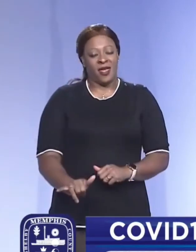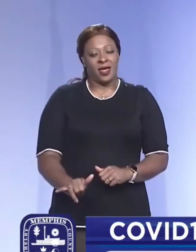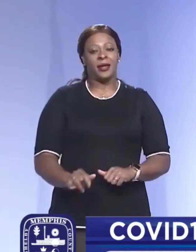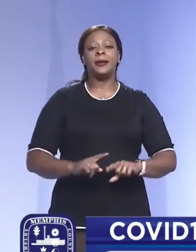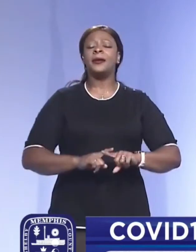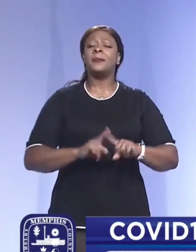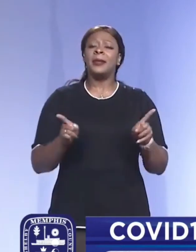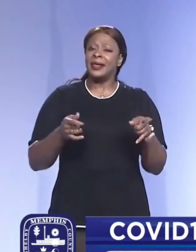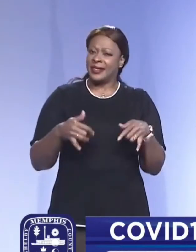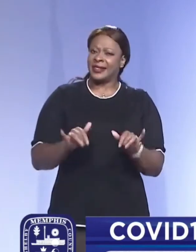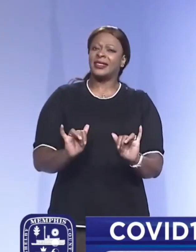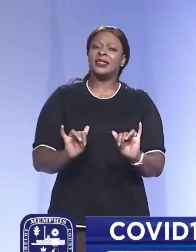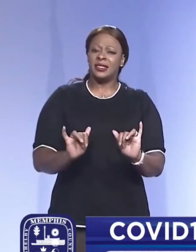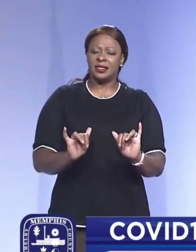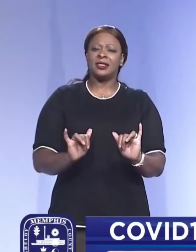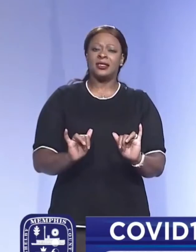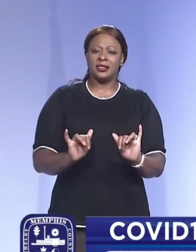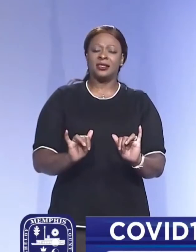but still